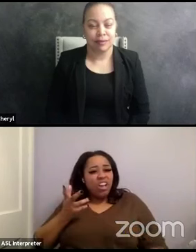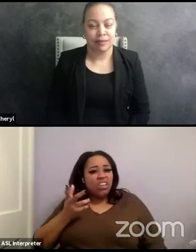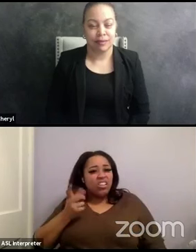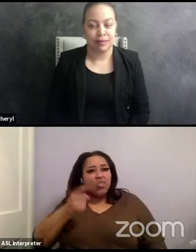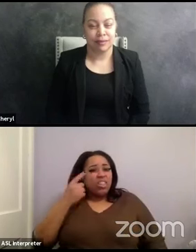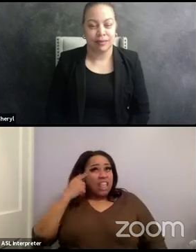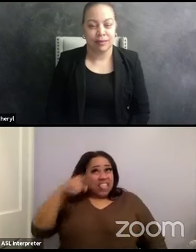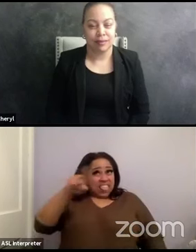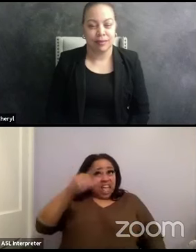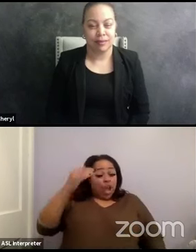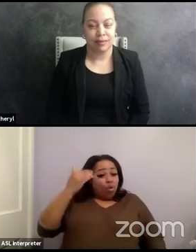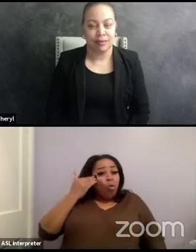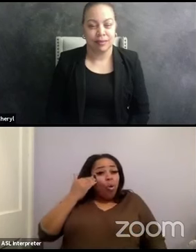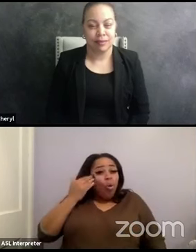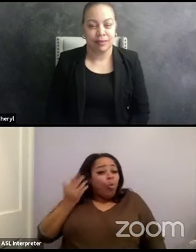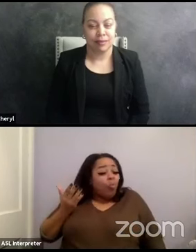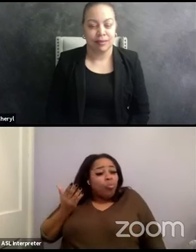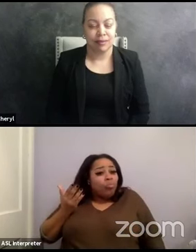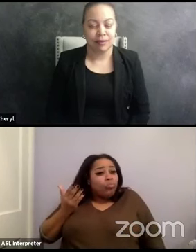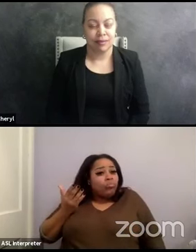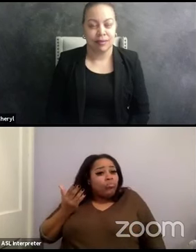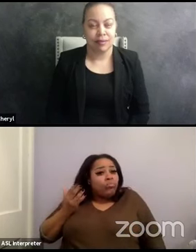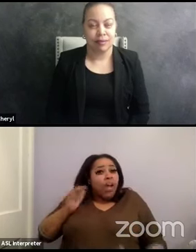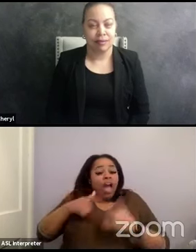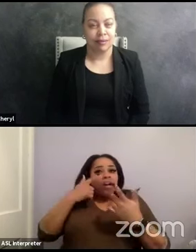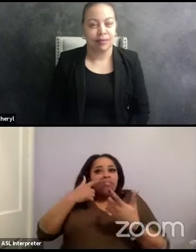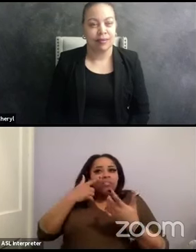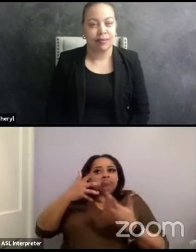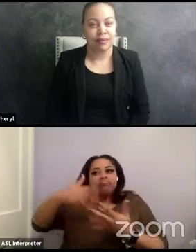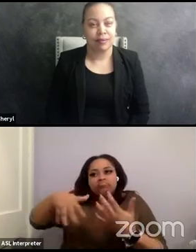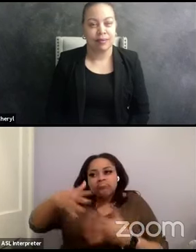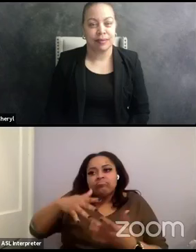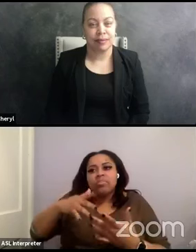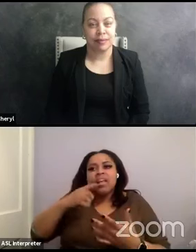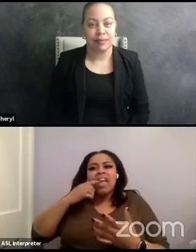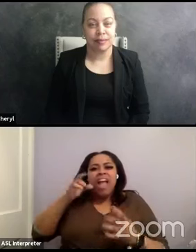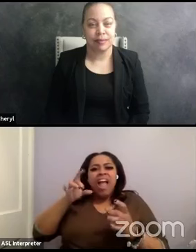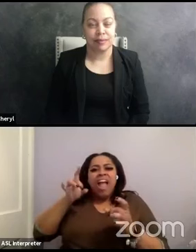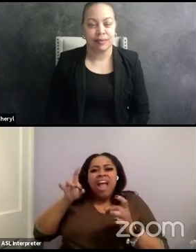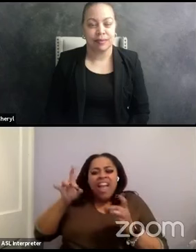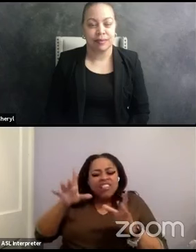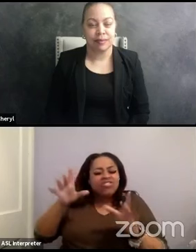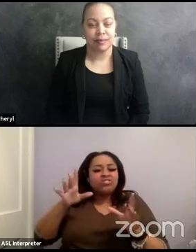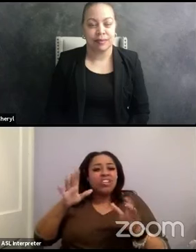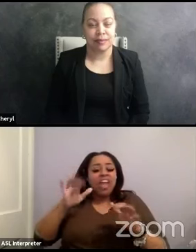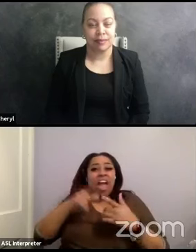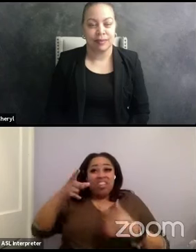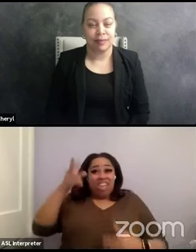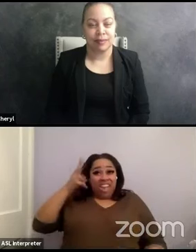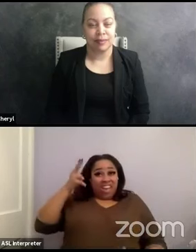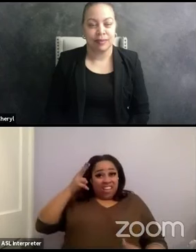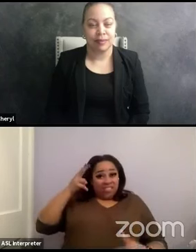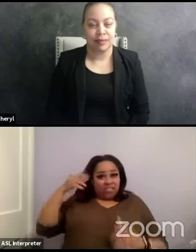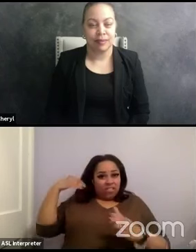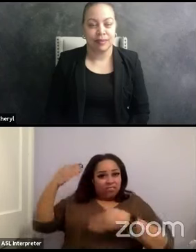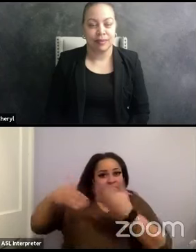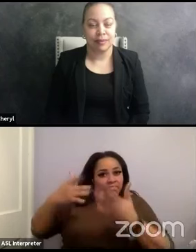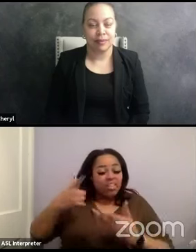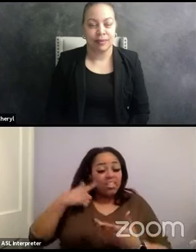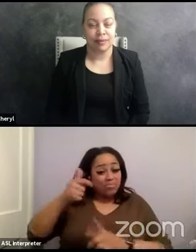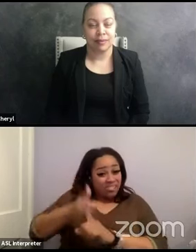they know how to engage in hatred of how their history has played out of